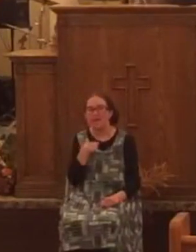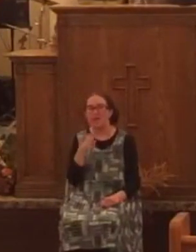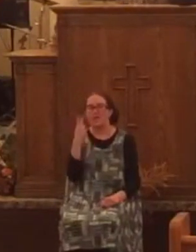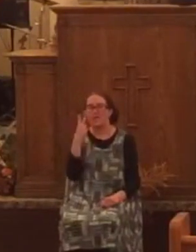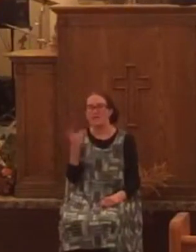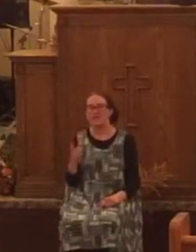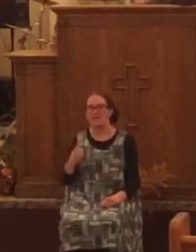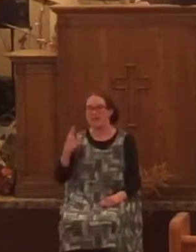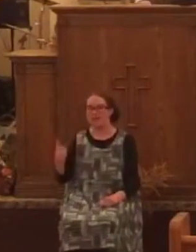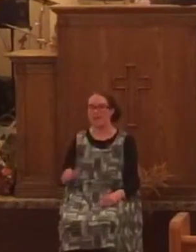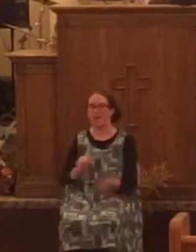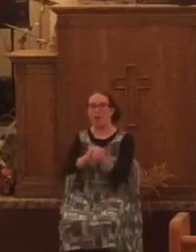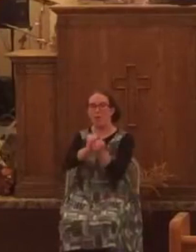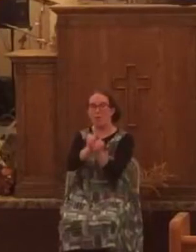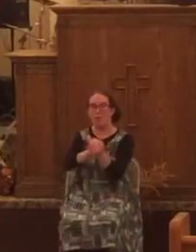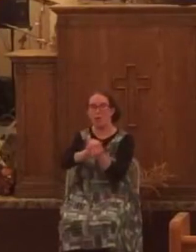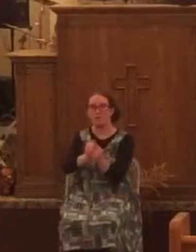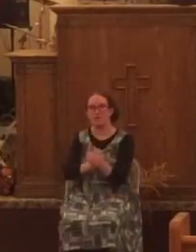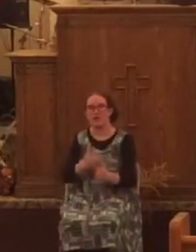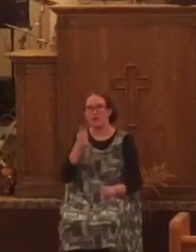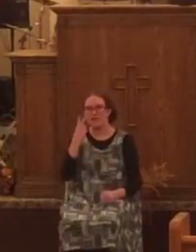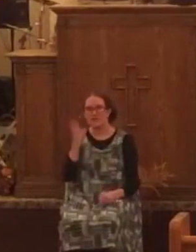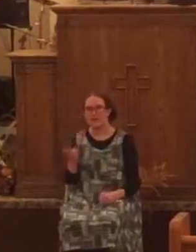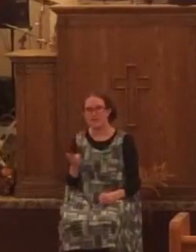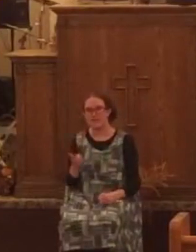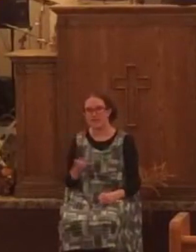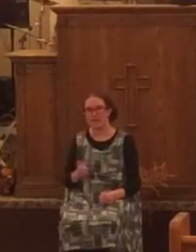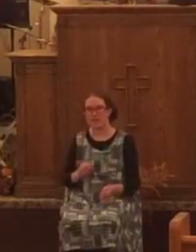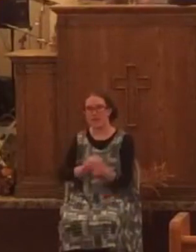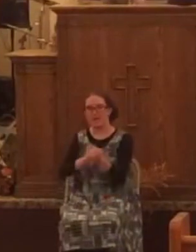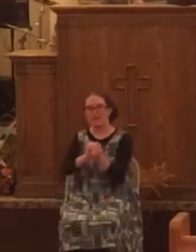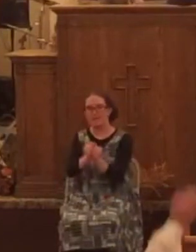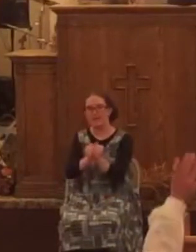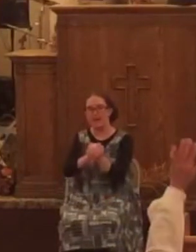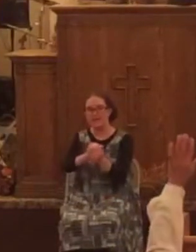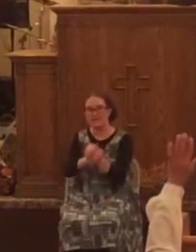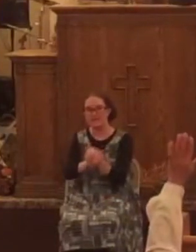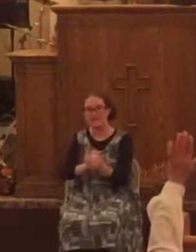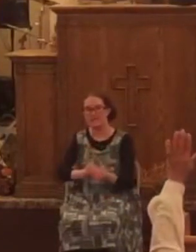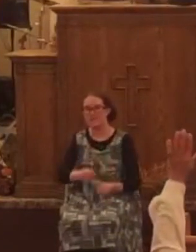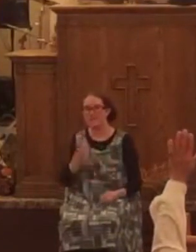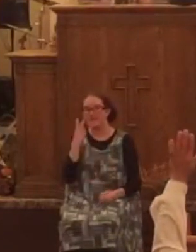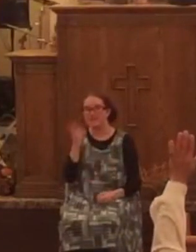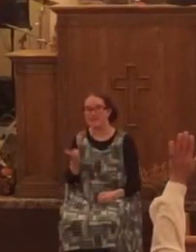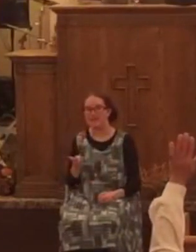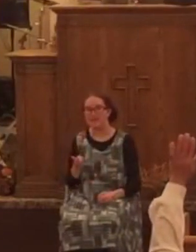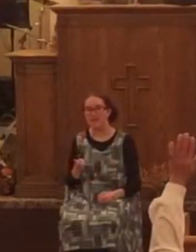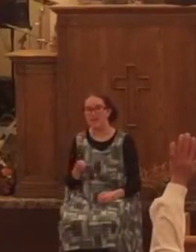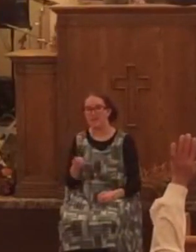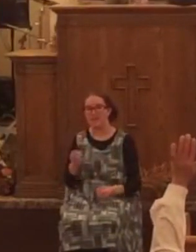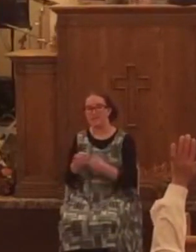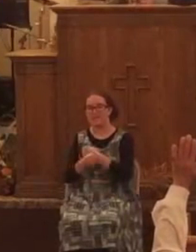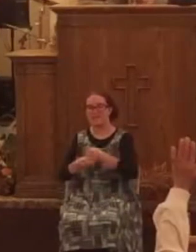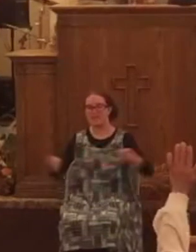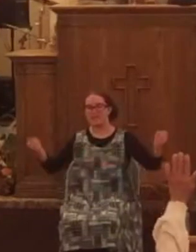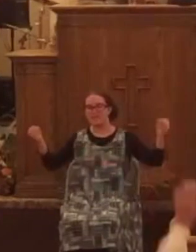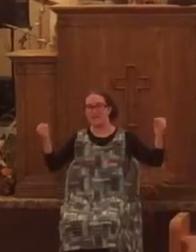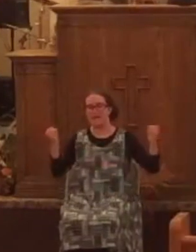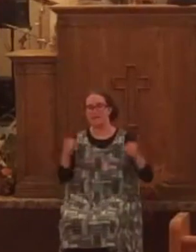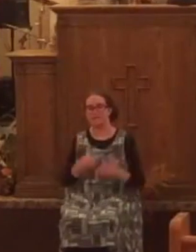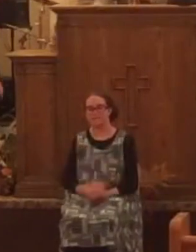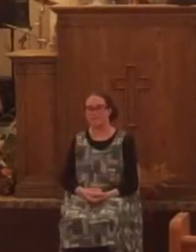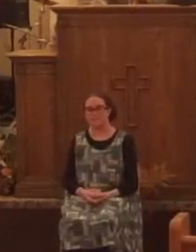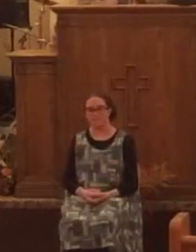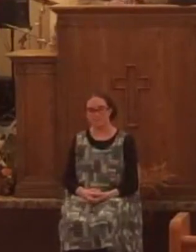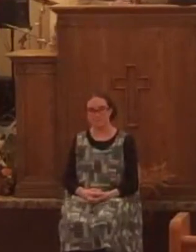see somebody that's been washed. You see somebody that's been cleansed. You see somebody that's been sanctified.